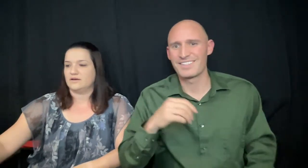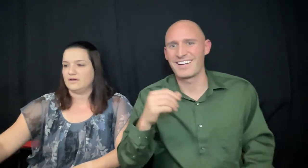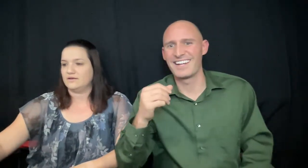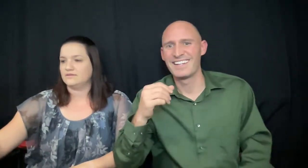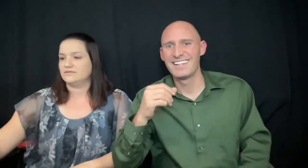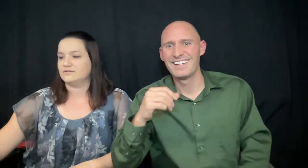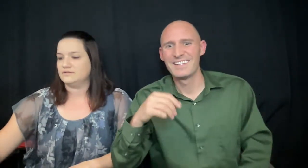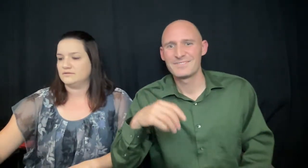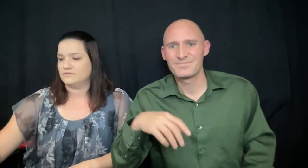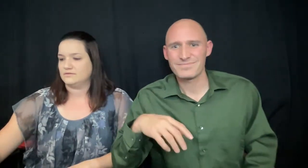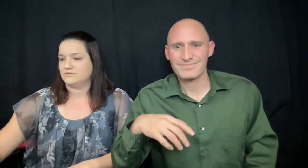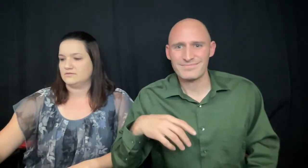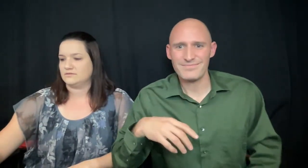sorry.